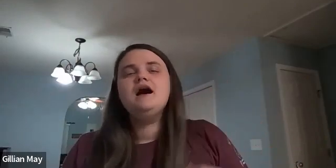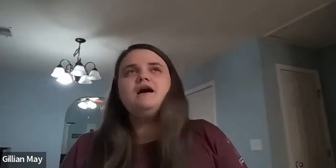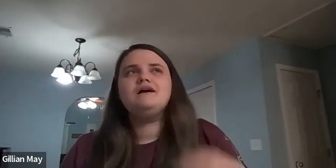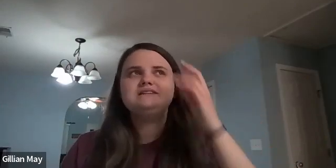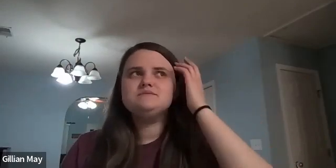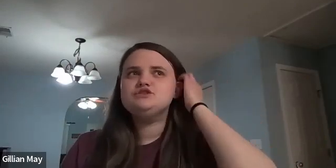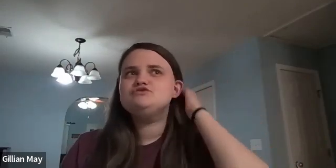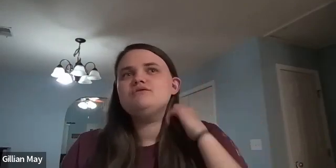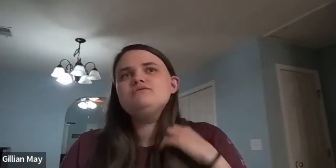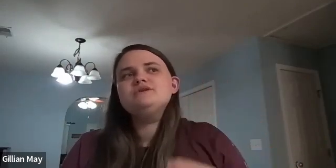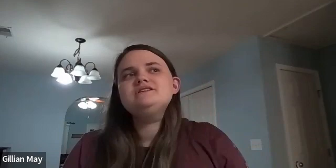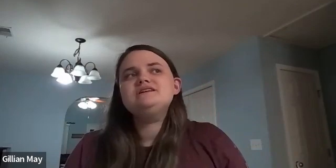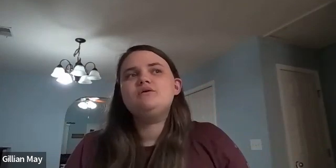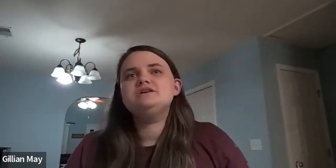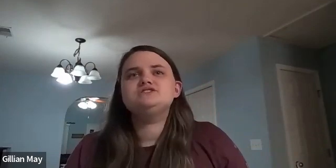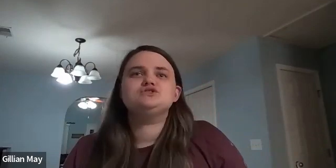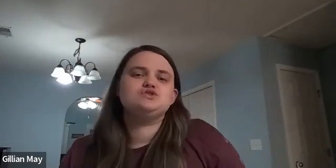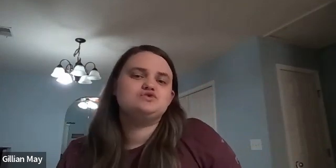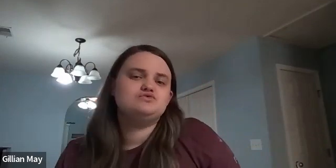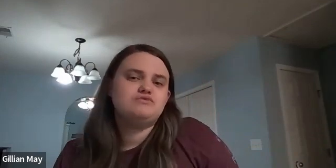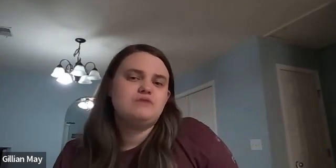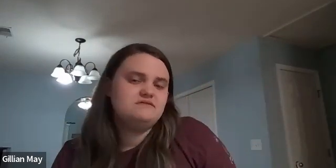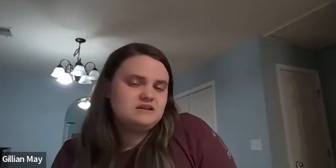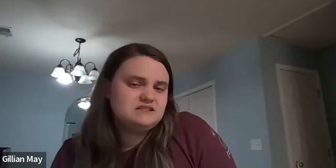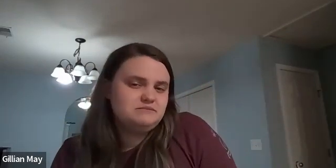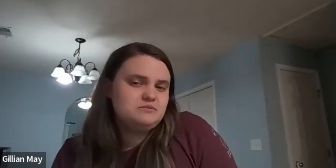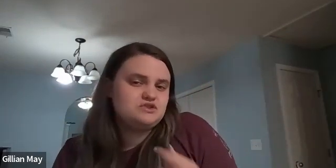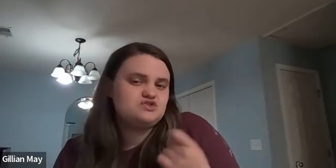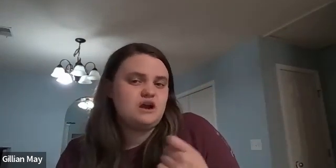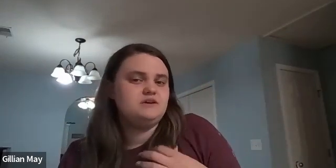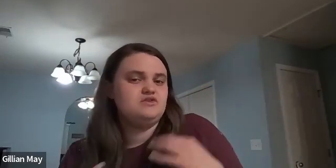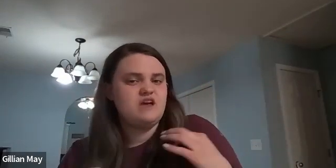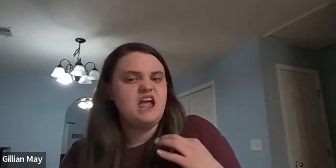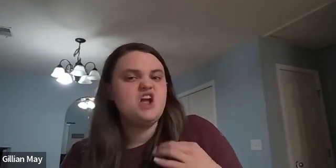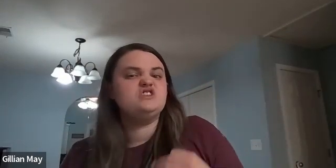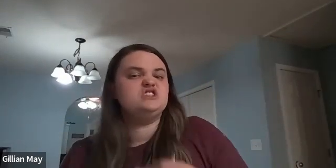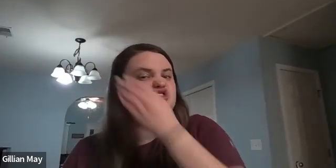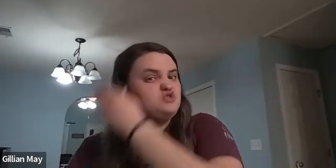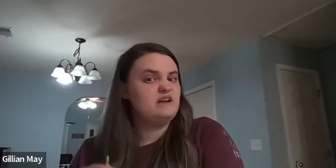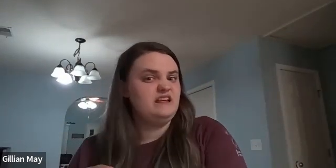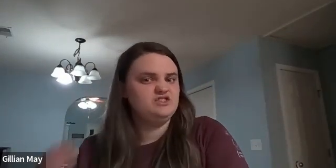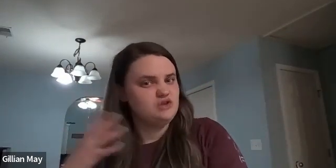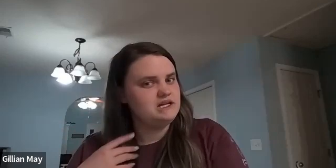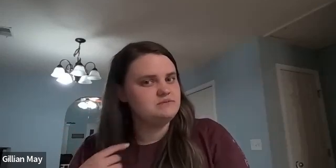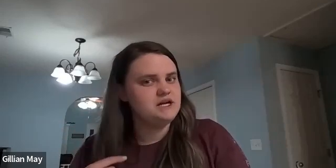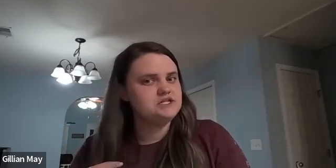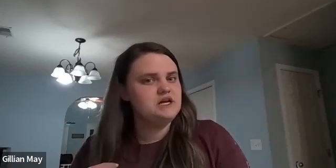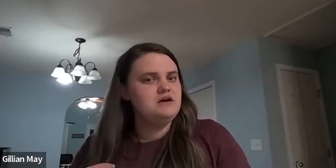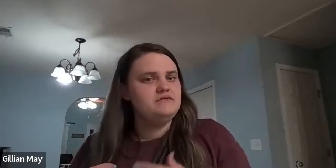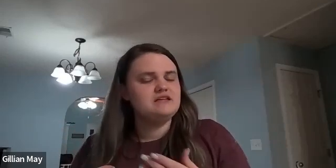A lot of times you don't really always I've not seen people describing, the hair is straight as much. That's